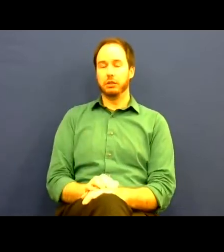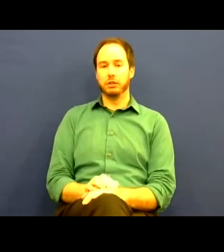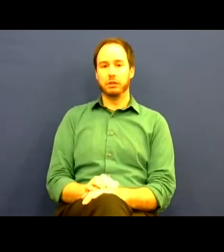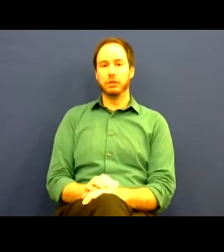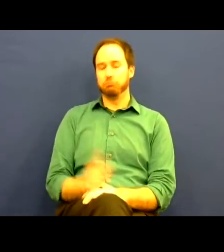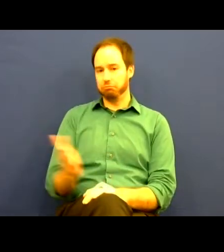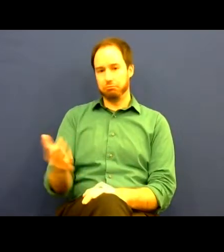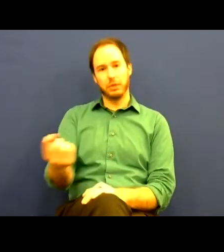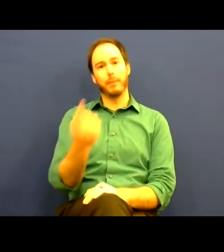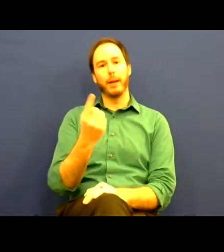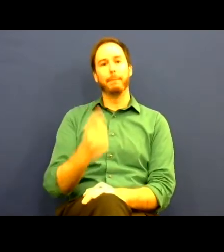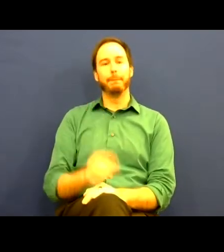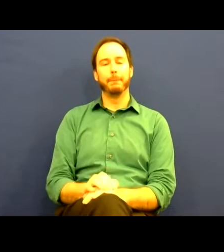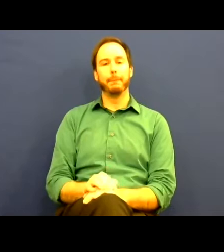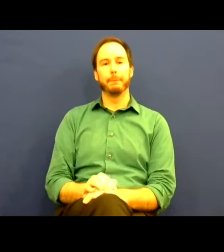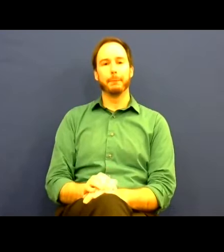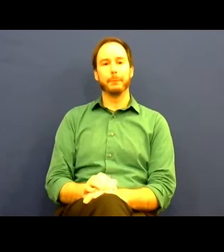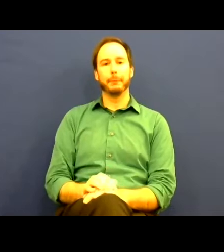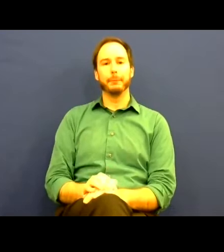Come on up.